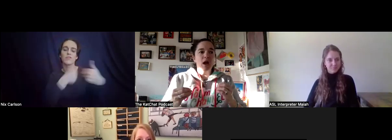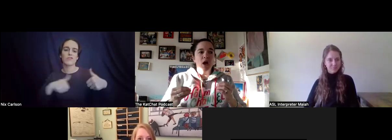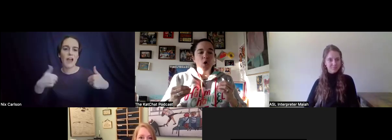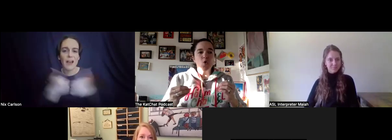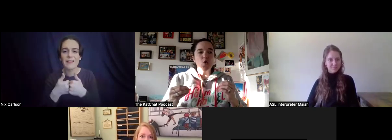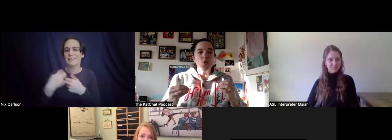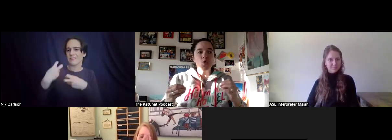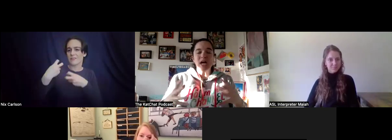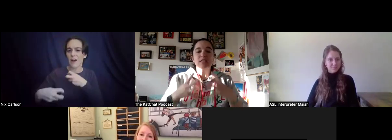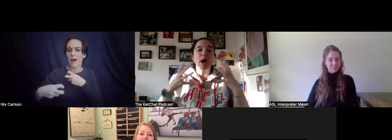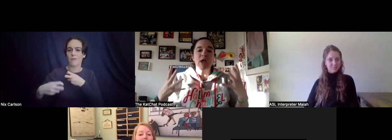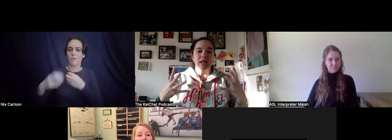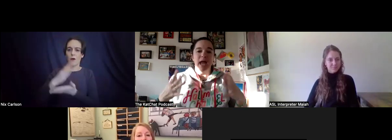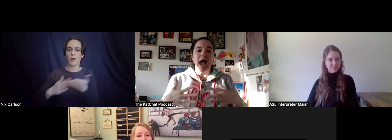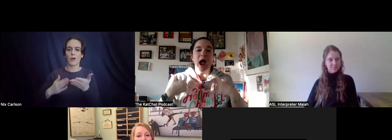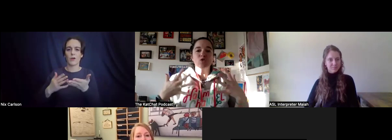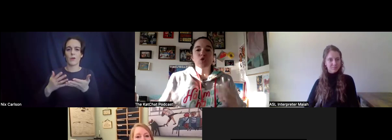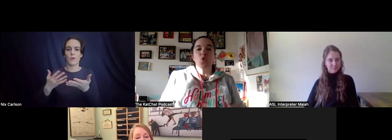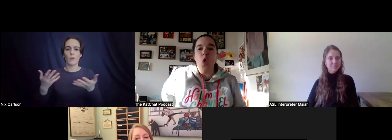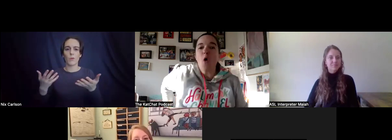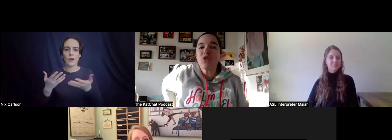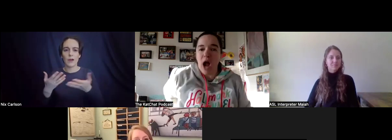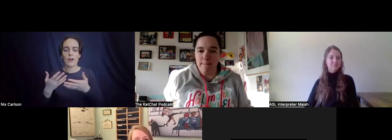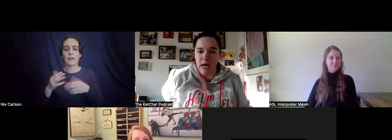thing you experience and how